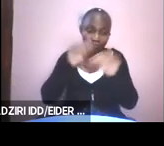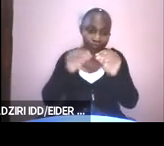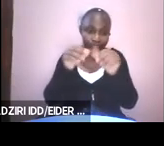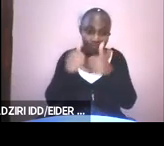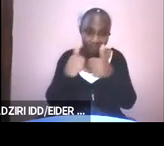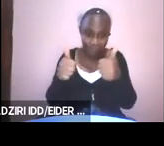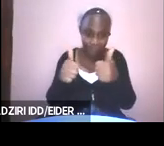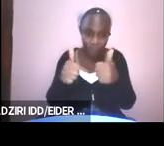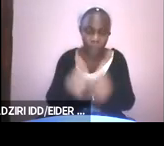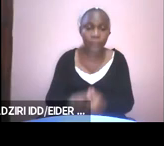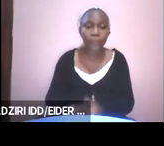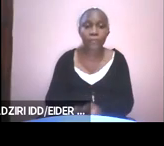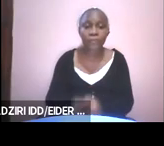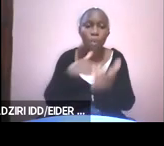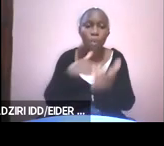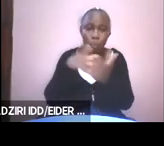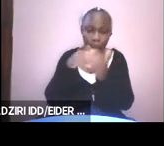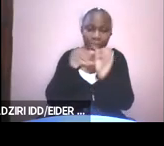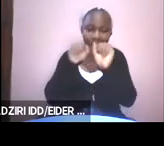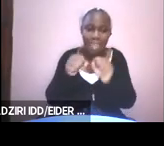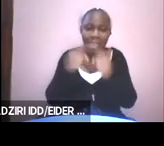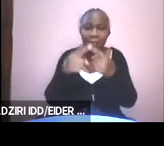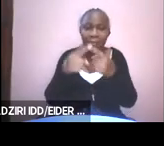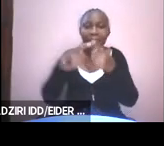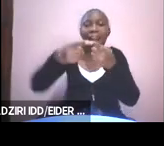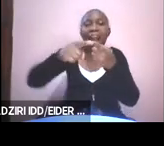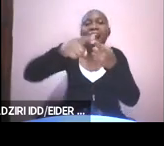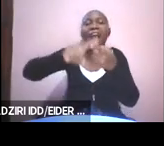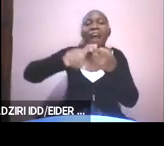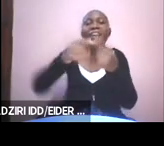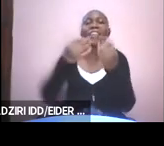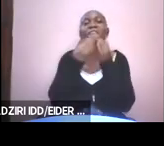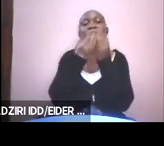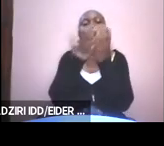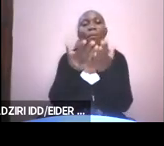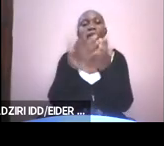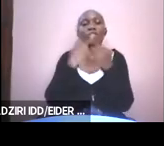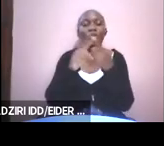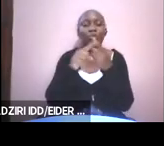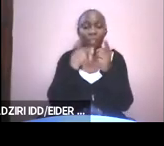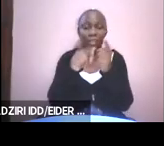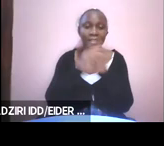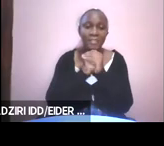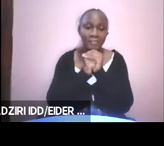really weakness. It's just adding information to these important points to be raised.